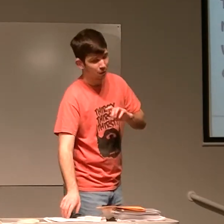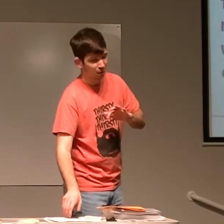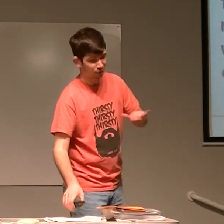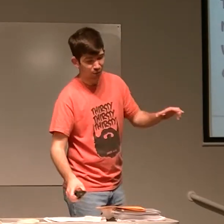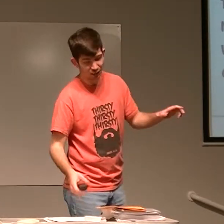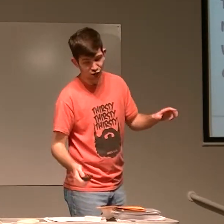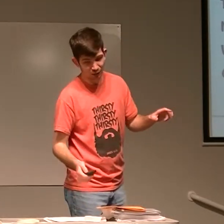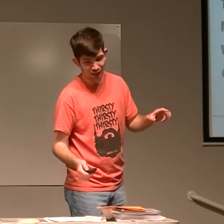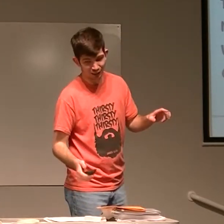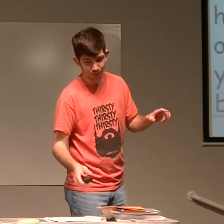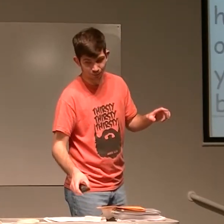But finger spelling,